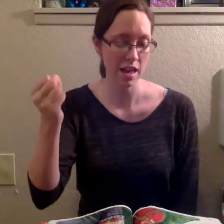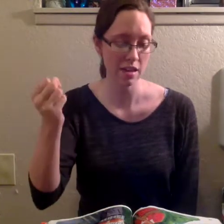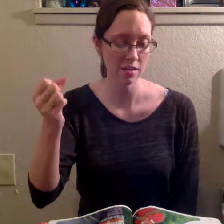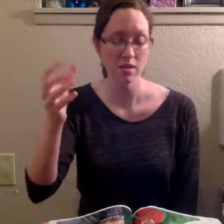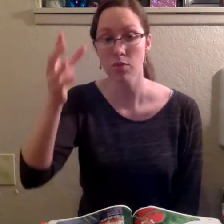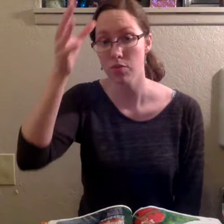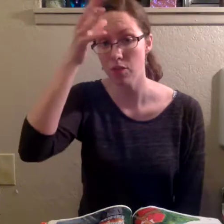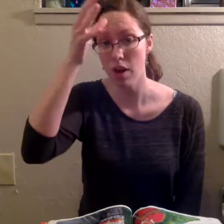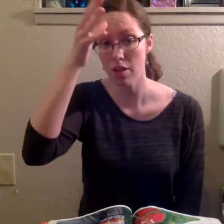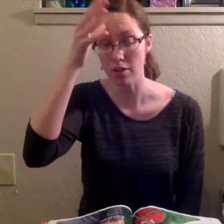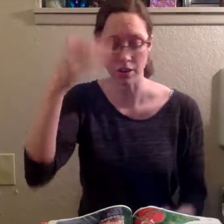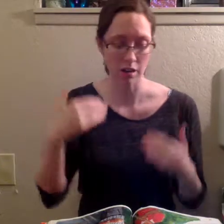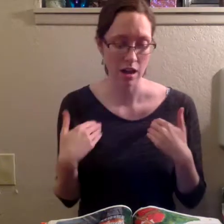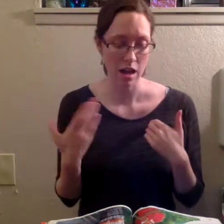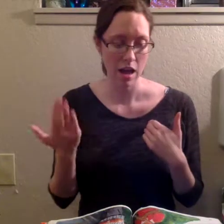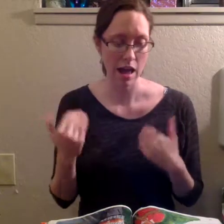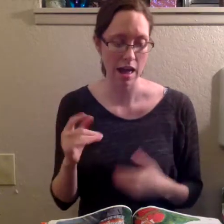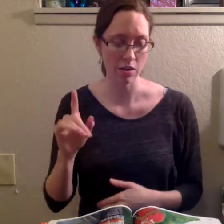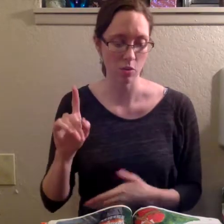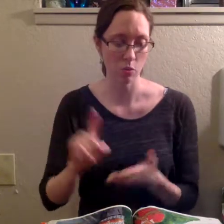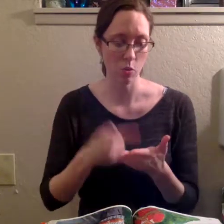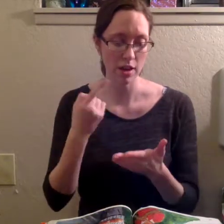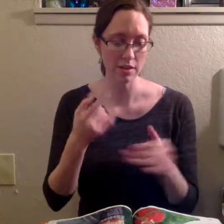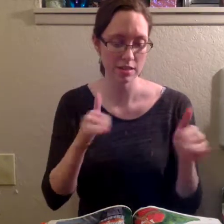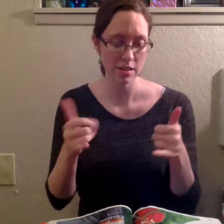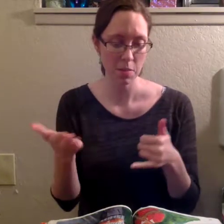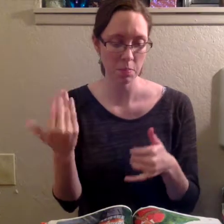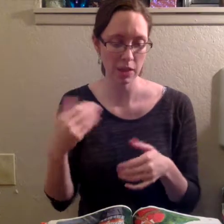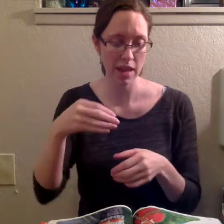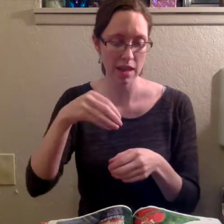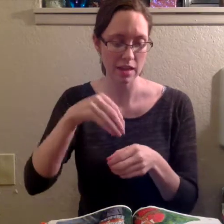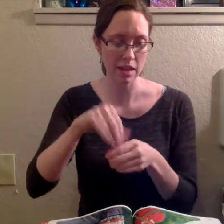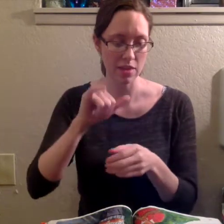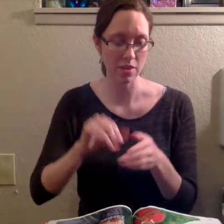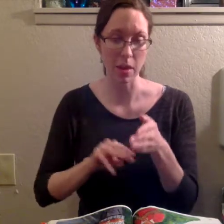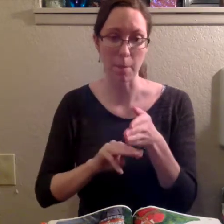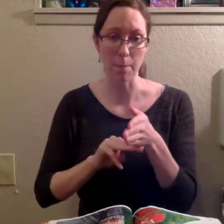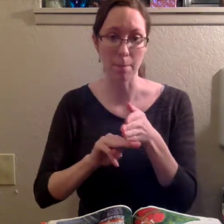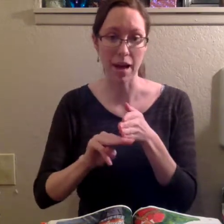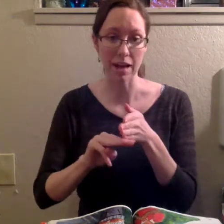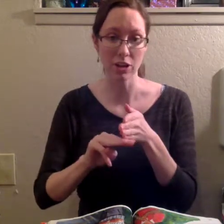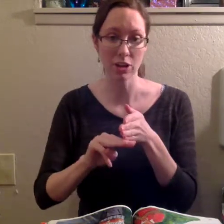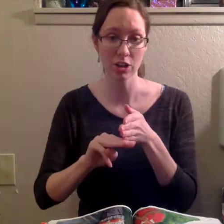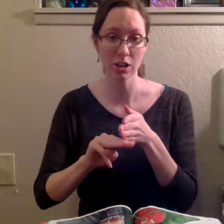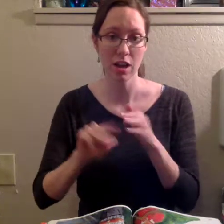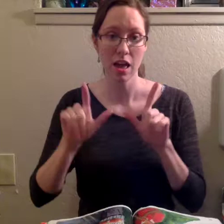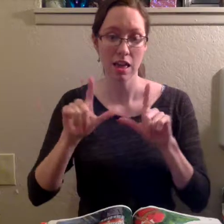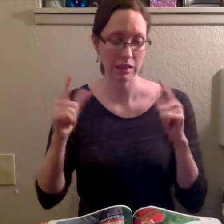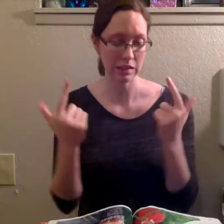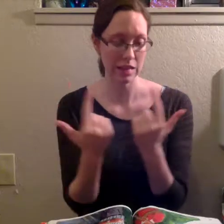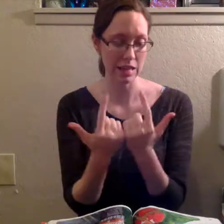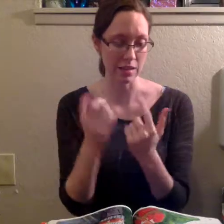Jose's father had once played in the minor leagues.